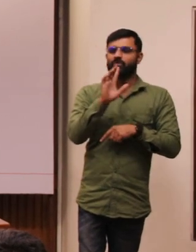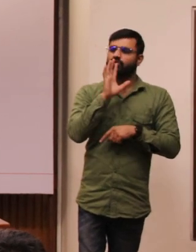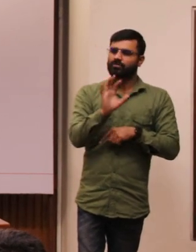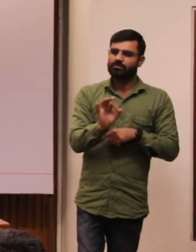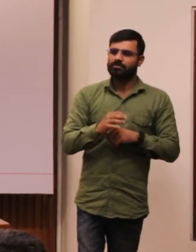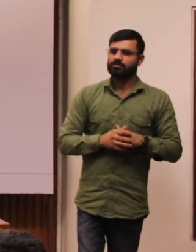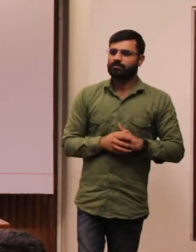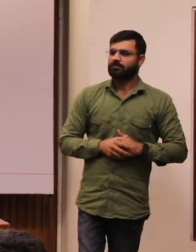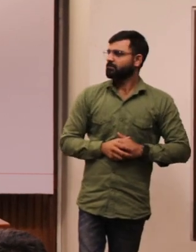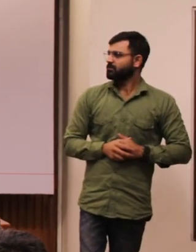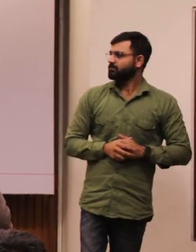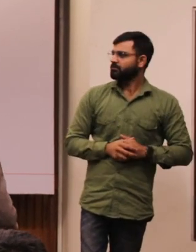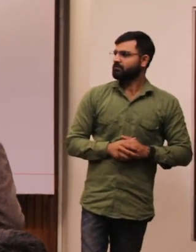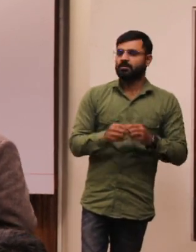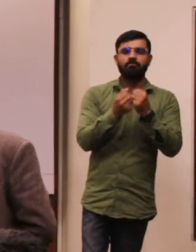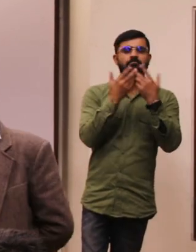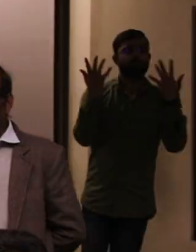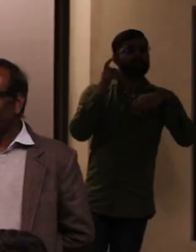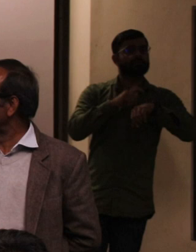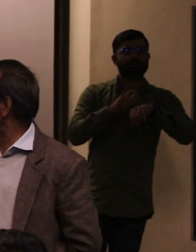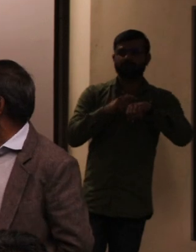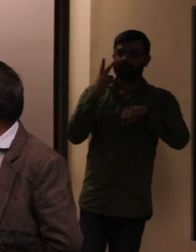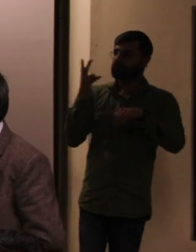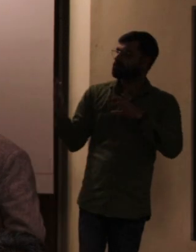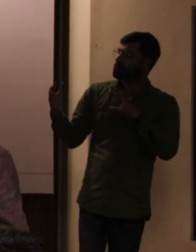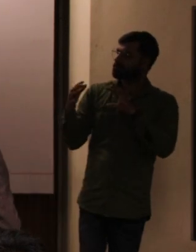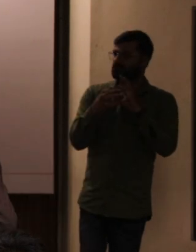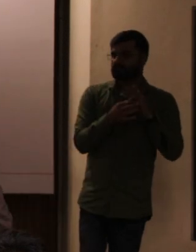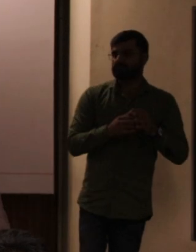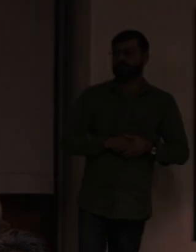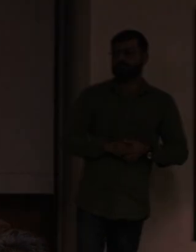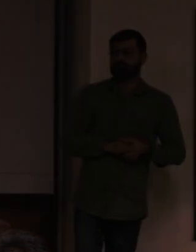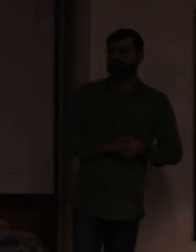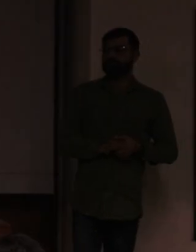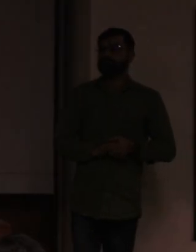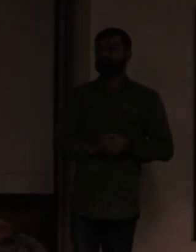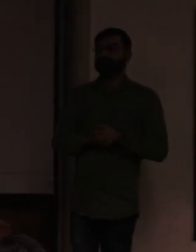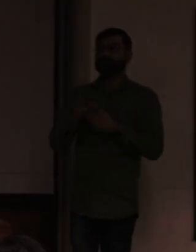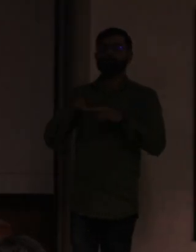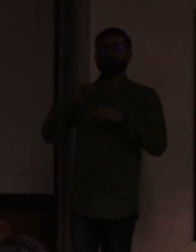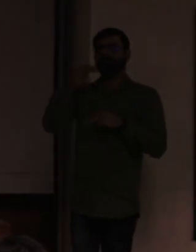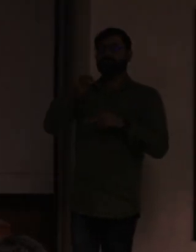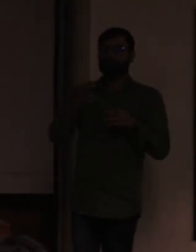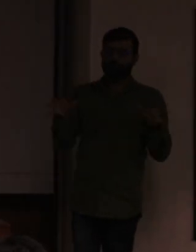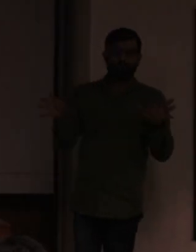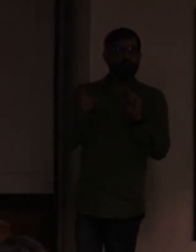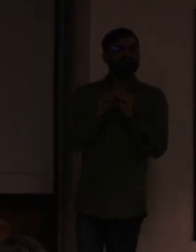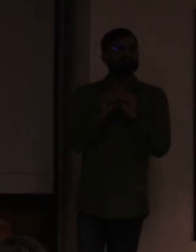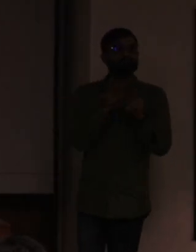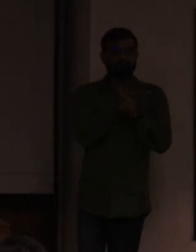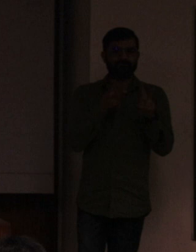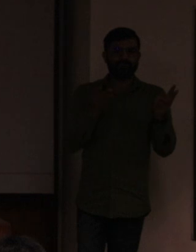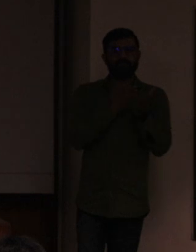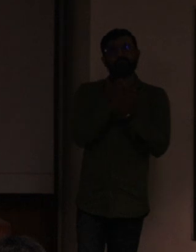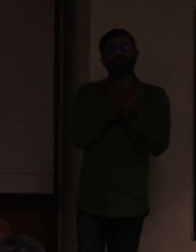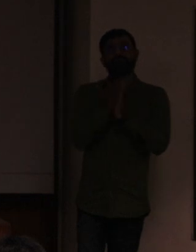true. But many times, though well-intended, it, what you call, finally concludes in a different way.